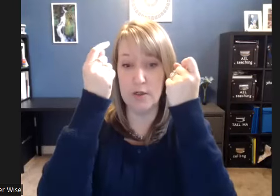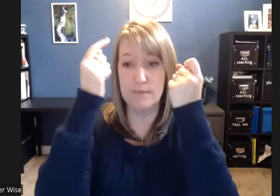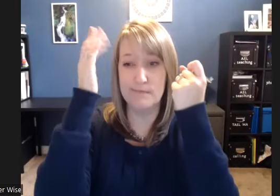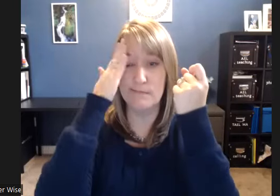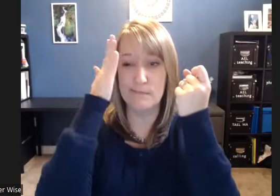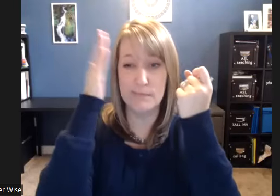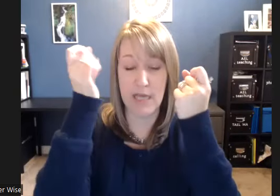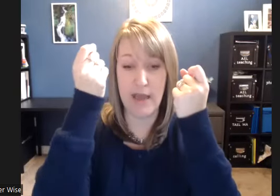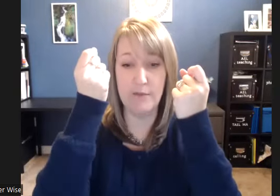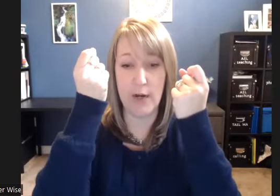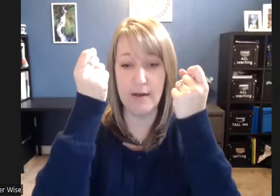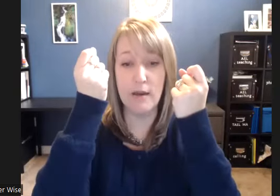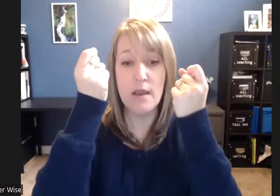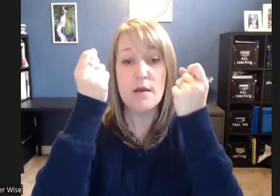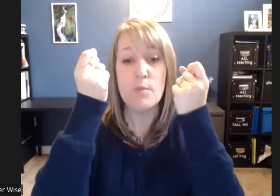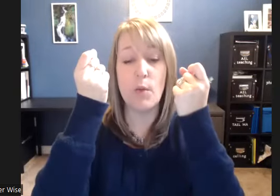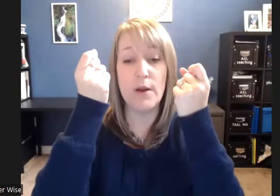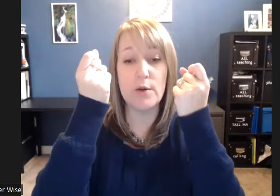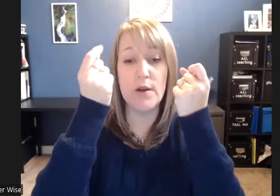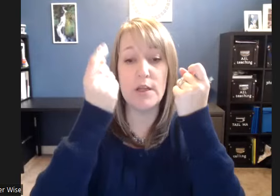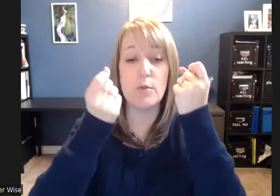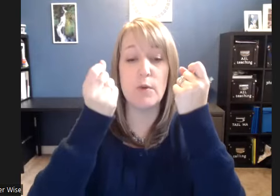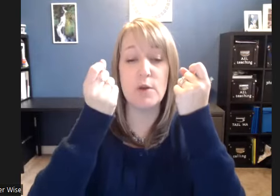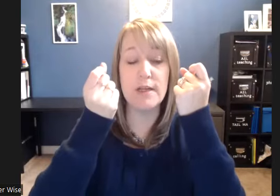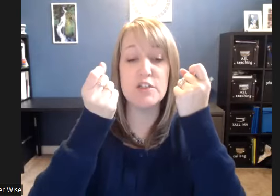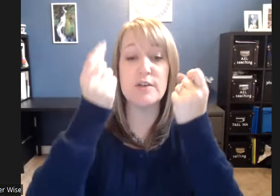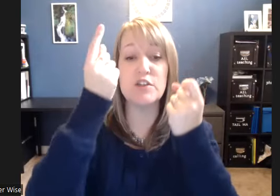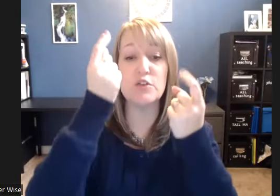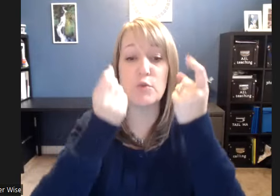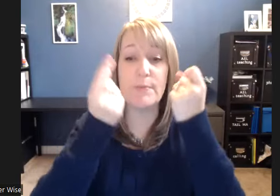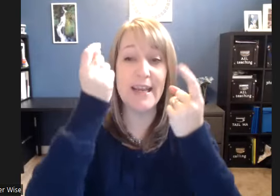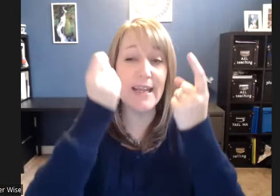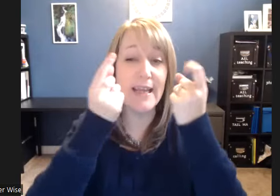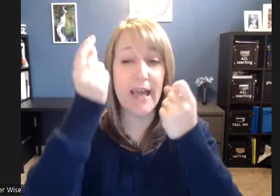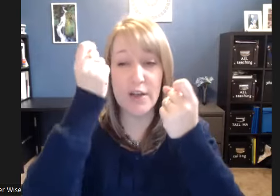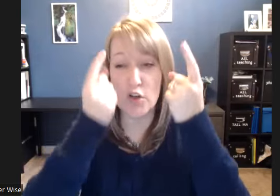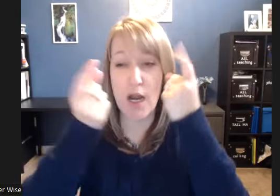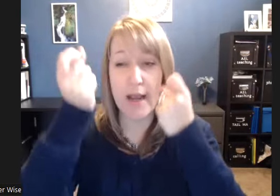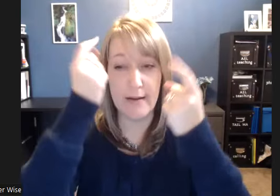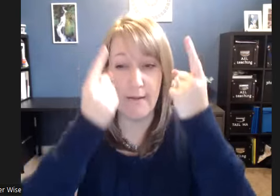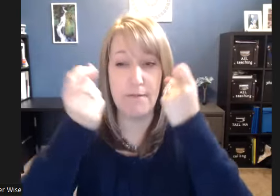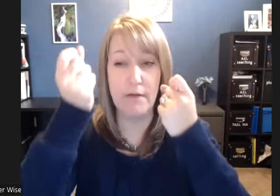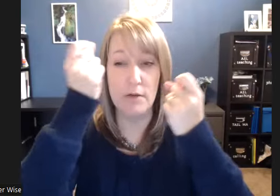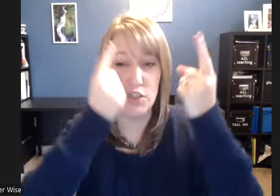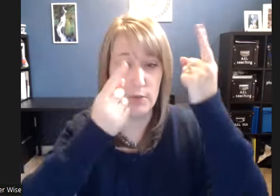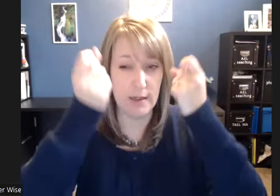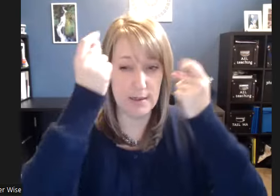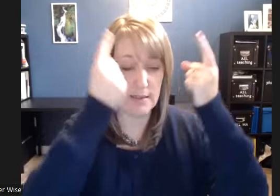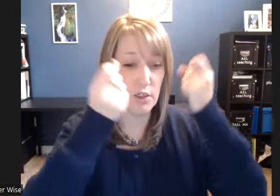your head, forehead. But what you want to do is you're repeating and you're kind of doing a